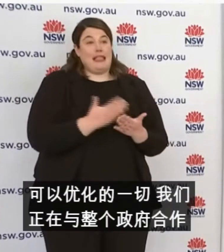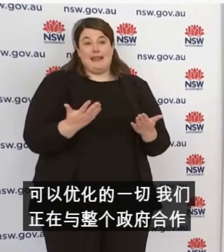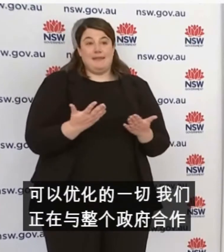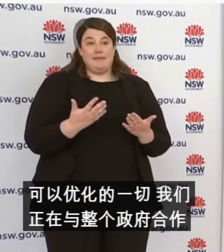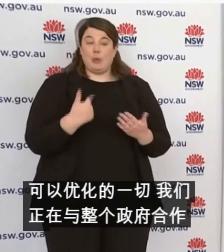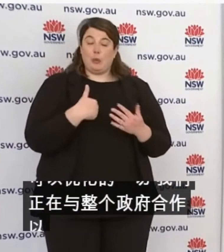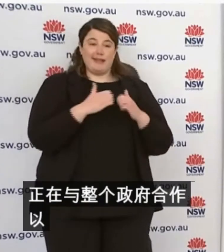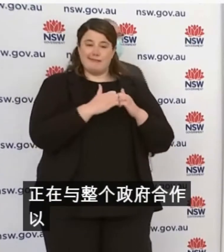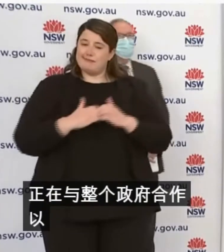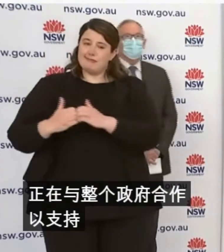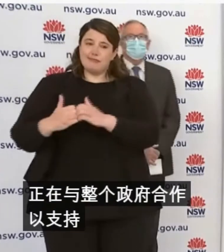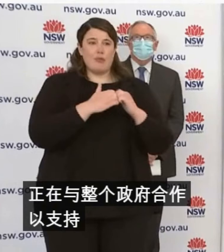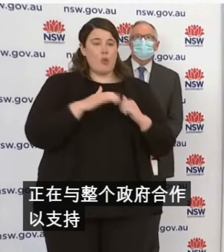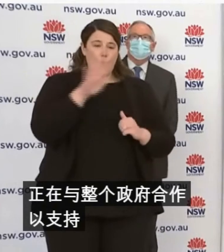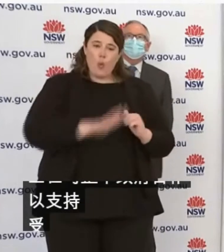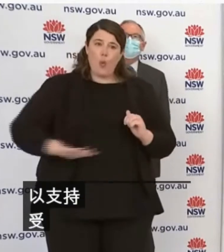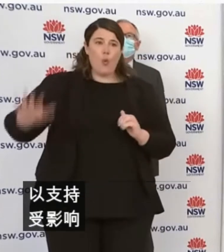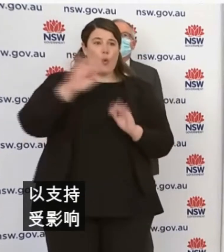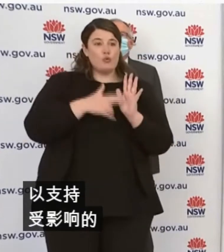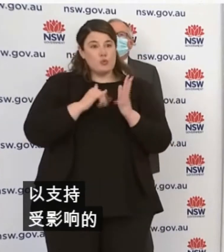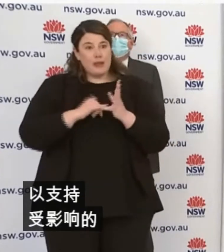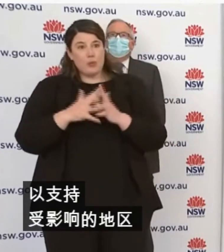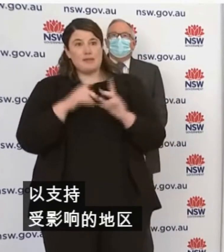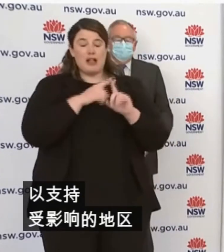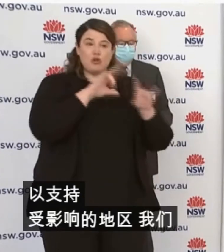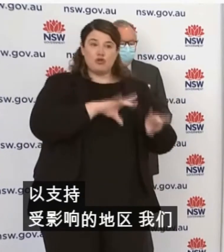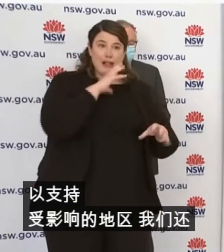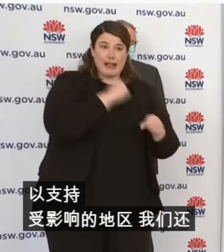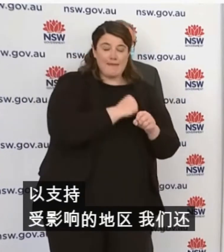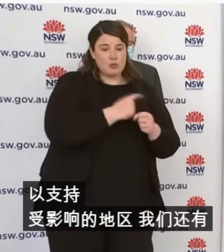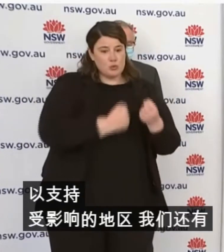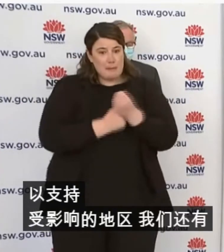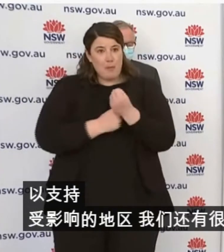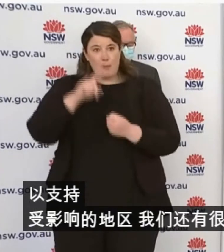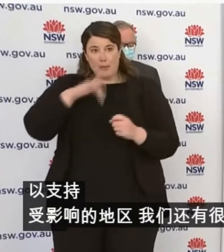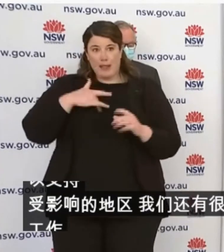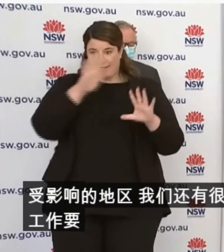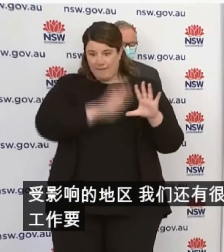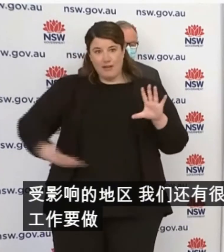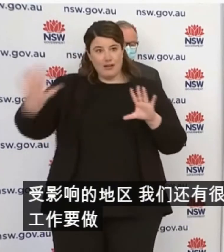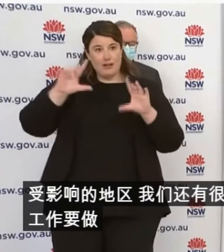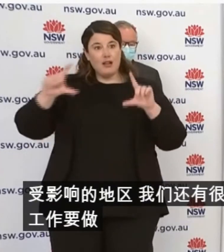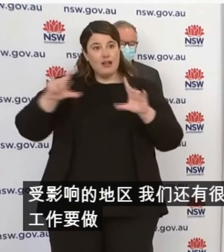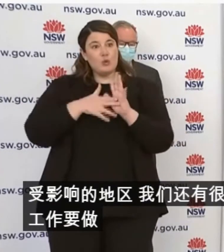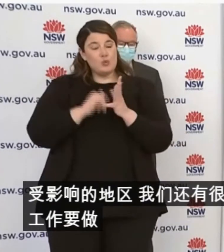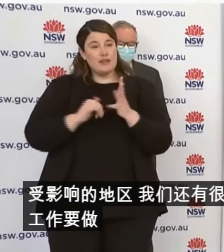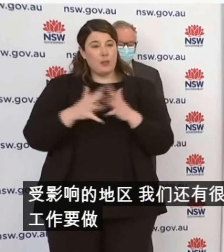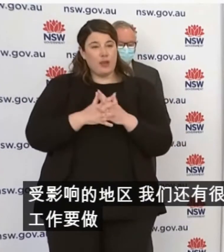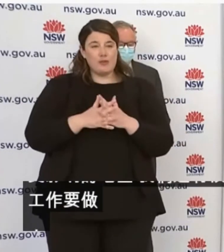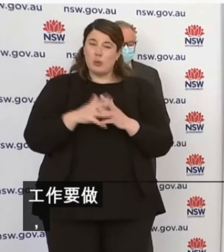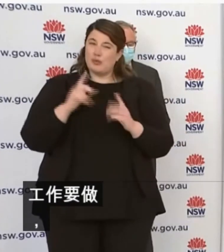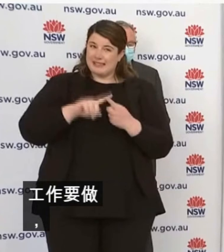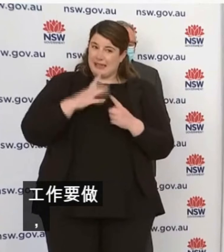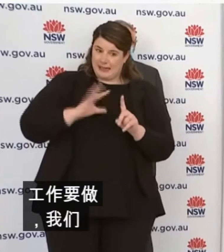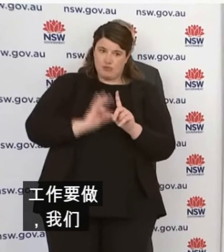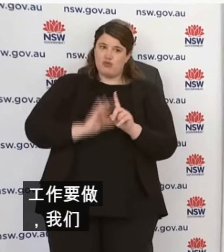whole of government approach to support the affected areas. We are still got much more to do,